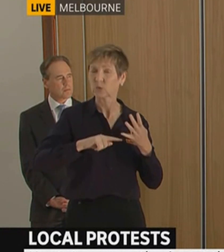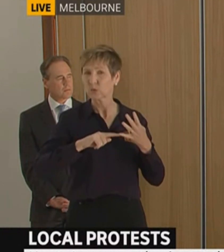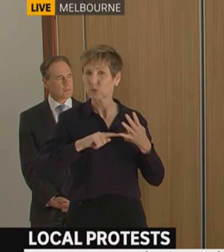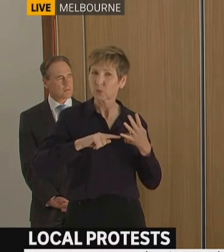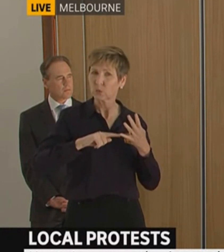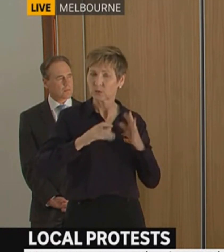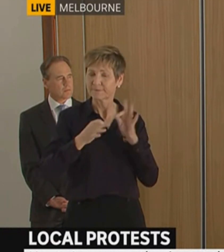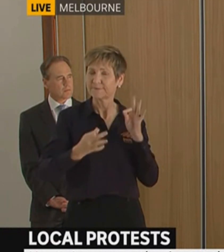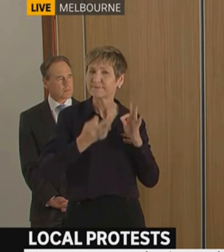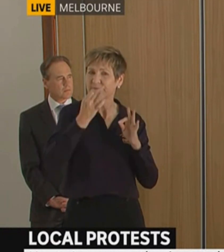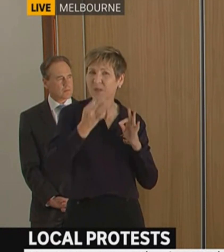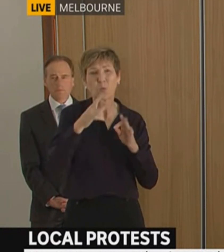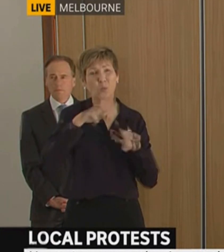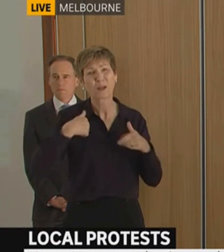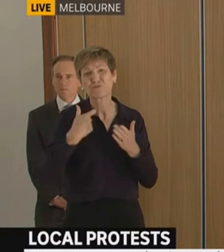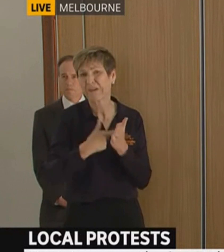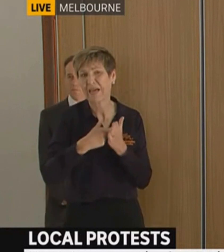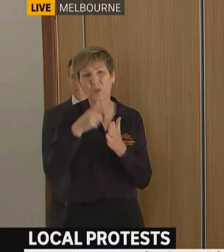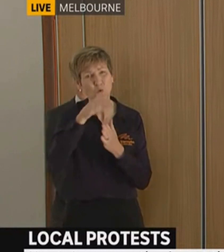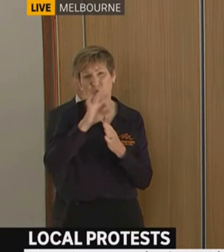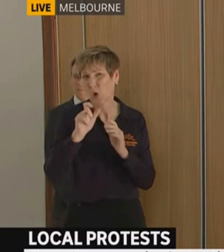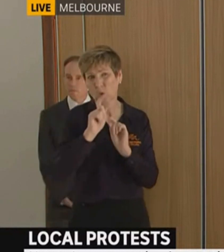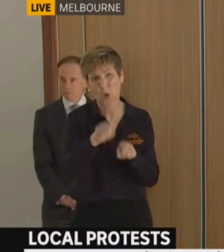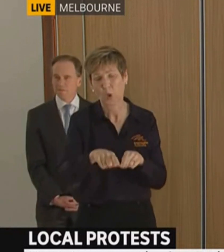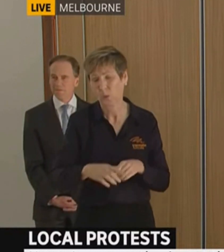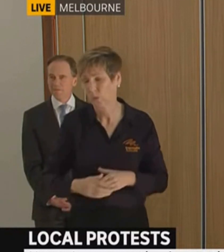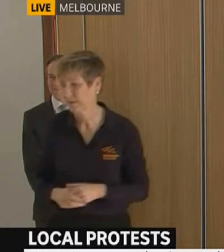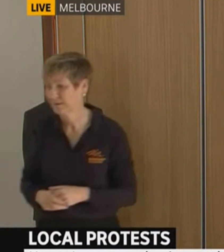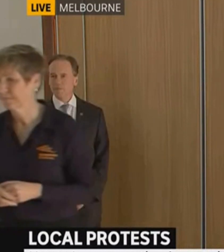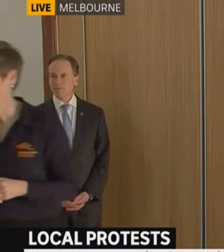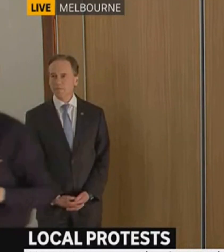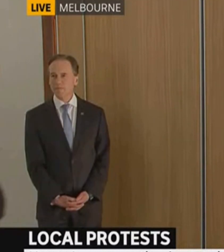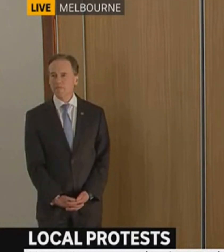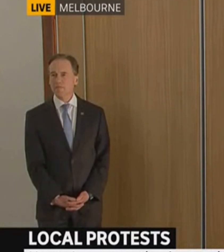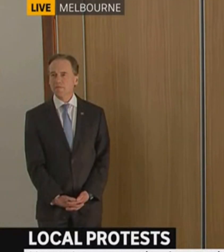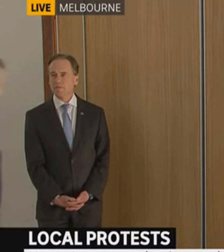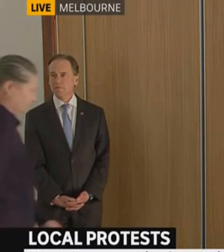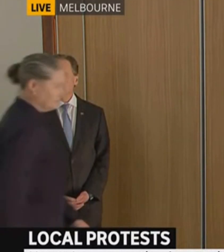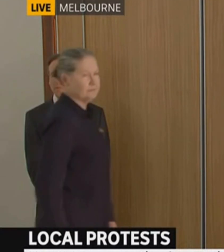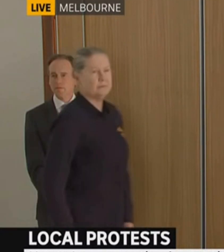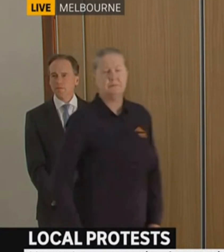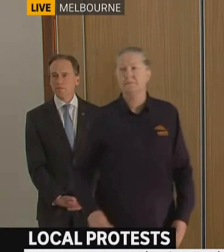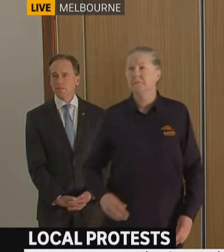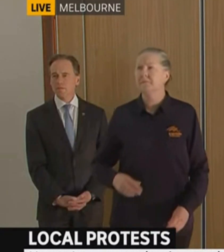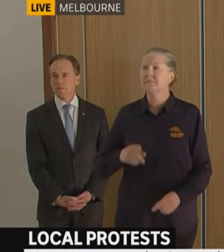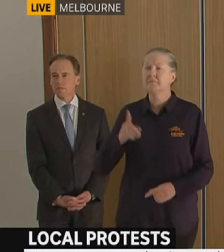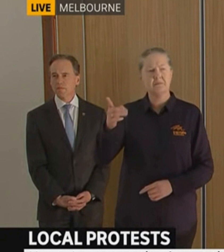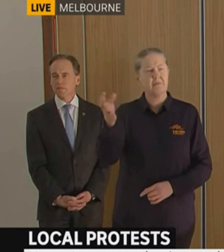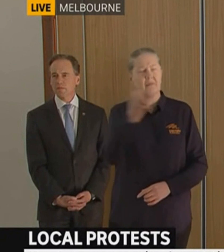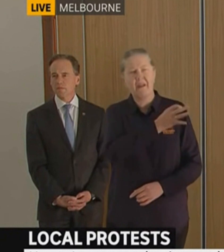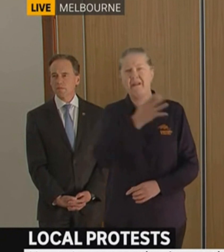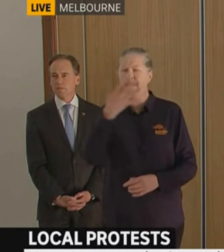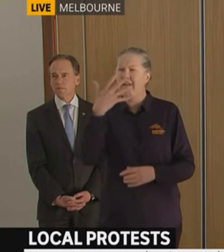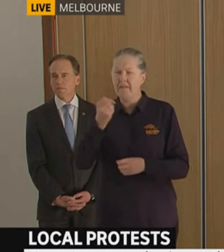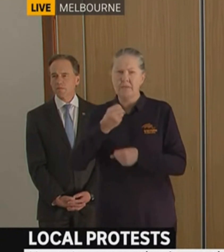if you can, but we would prefer people not to go. We've obviously had protests in the United States for more than a week